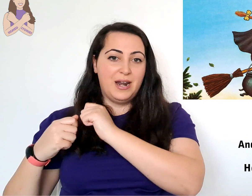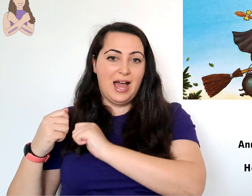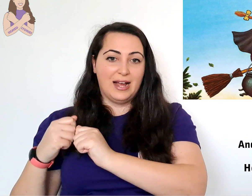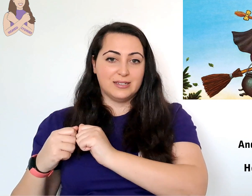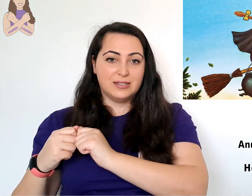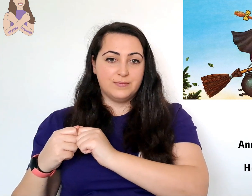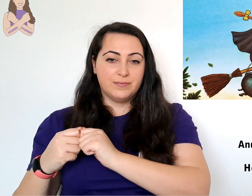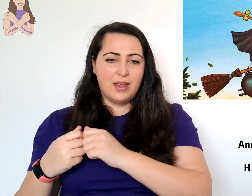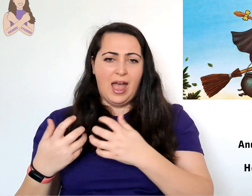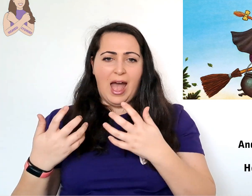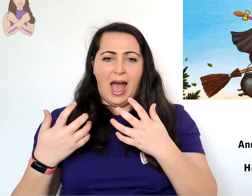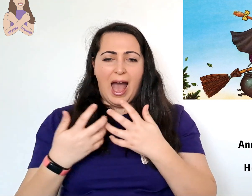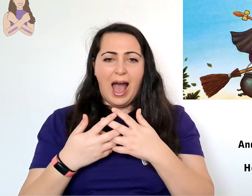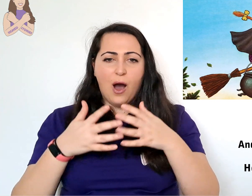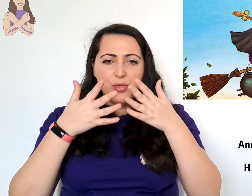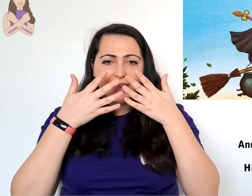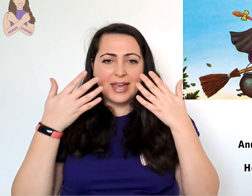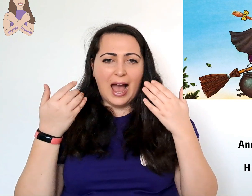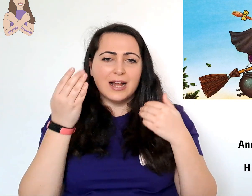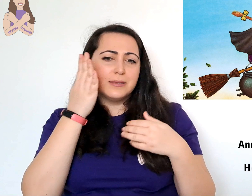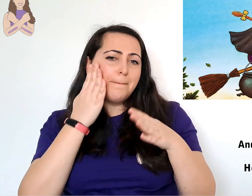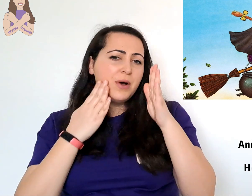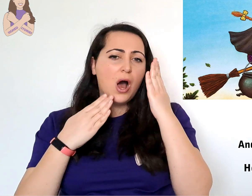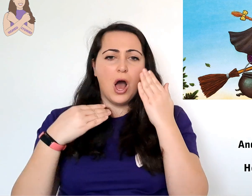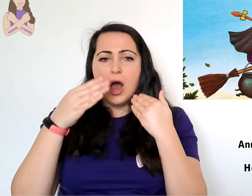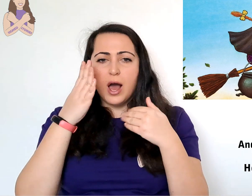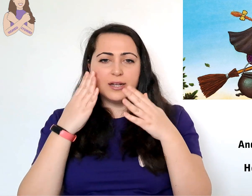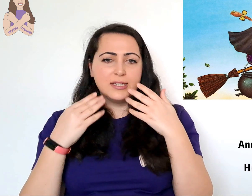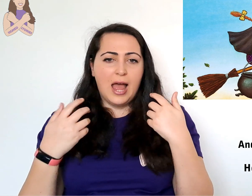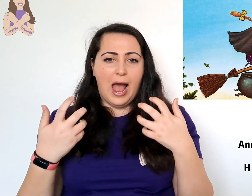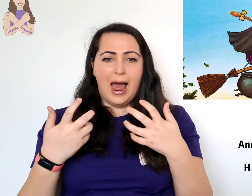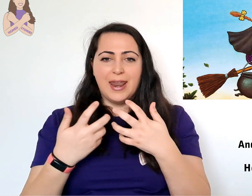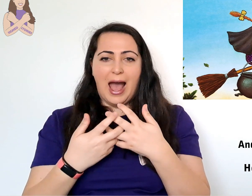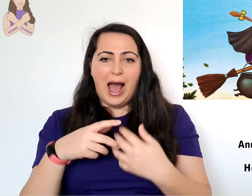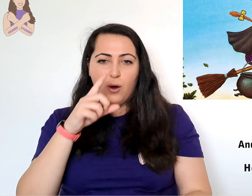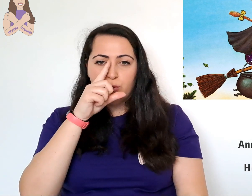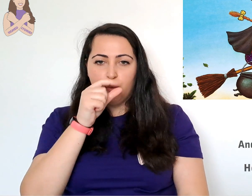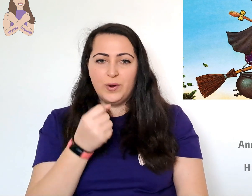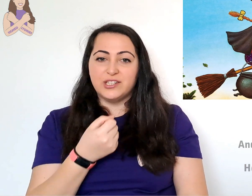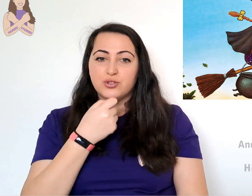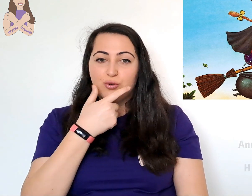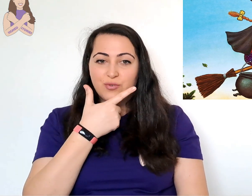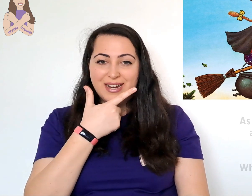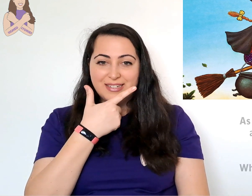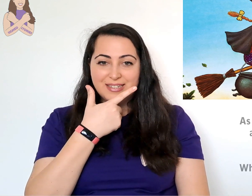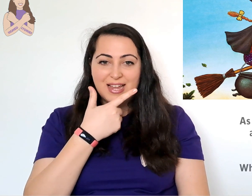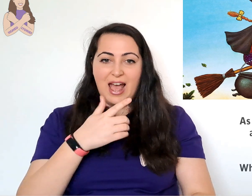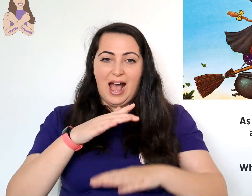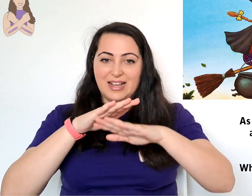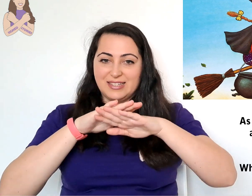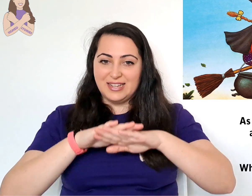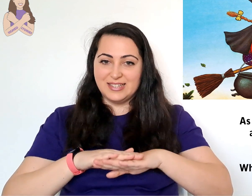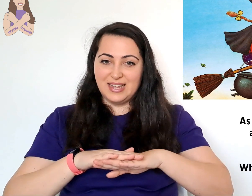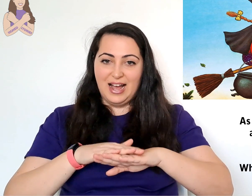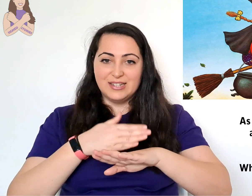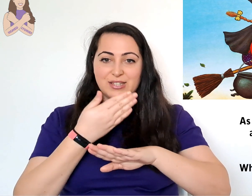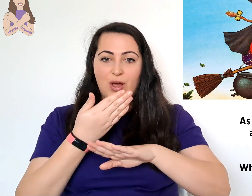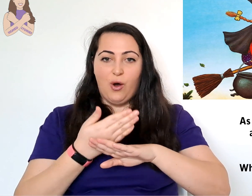plait. How the cat purred and how the witch grinned as they sat on